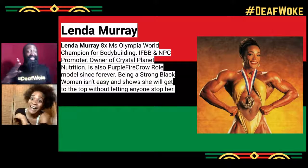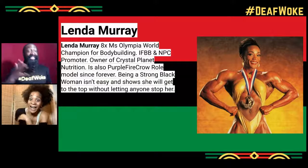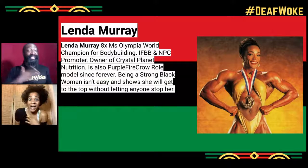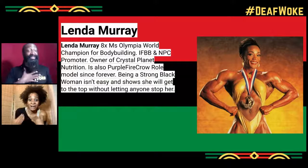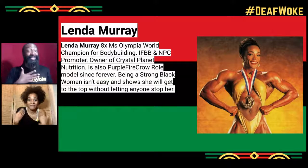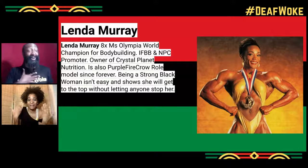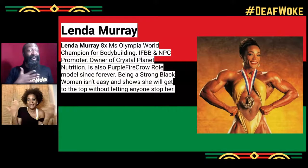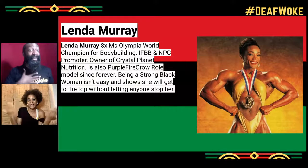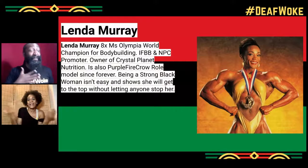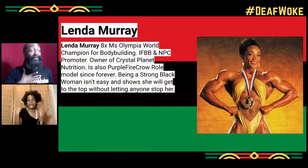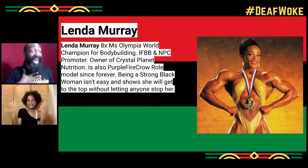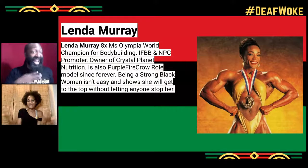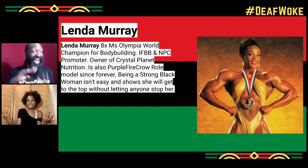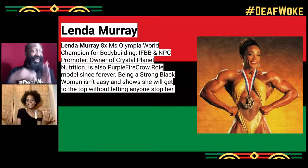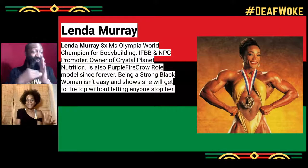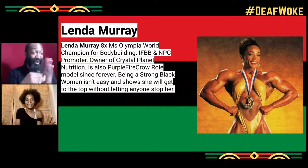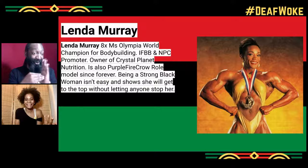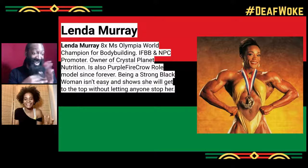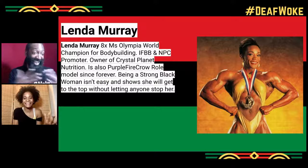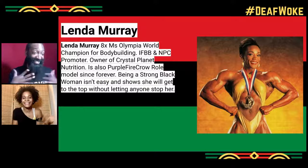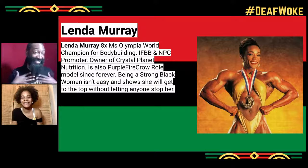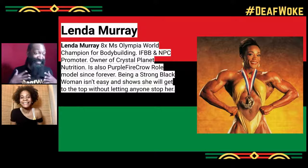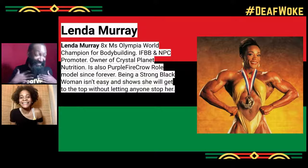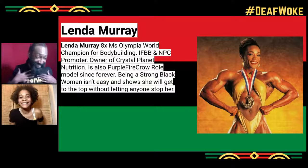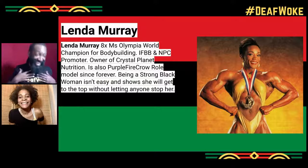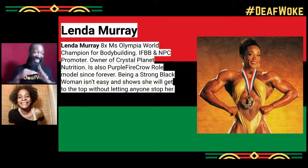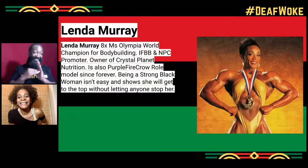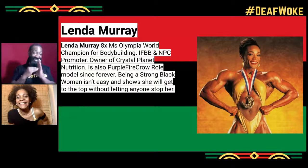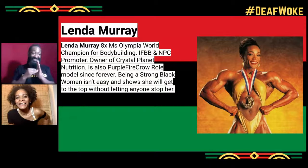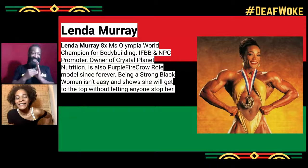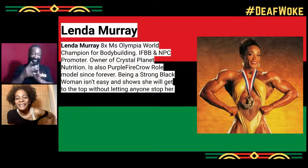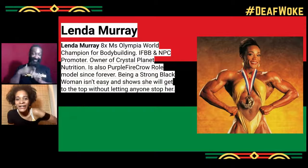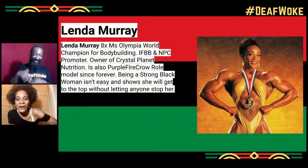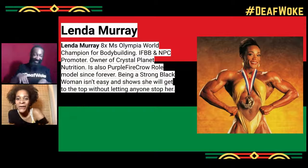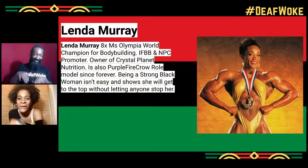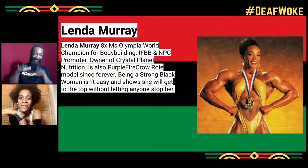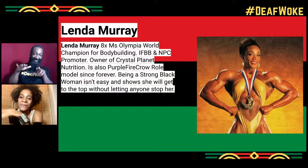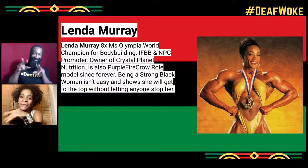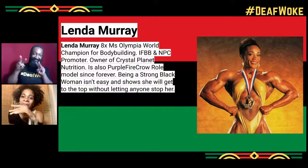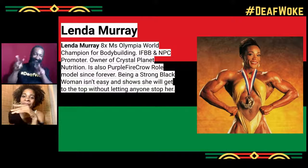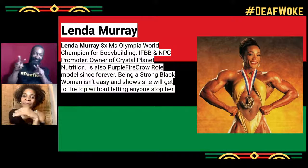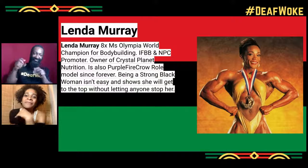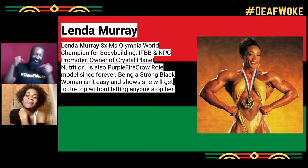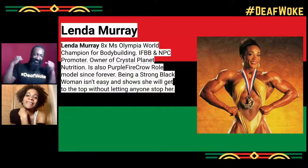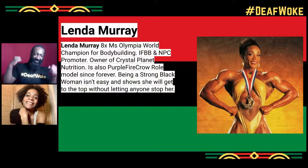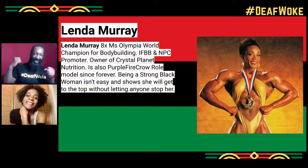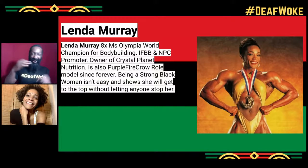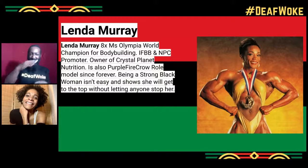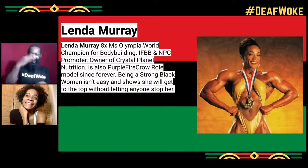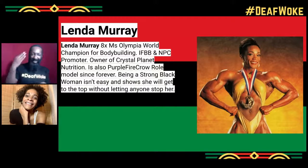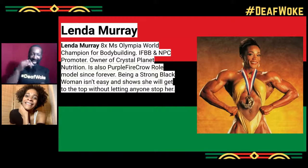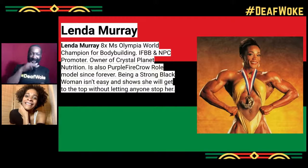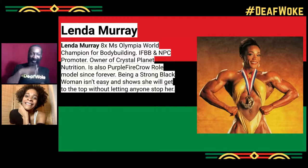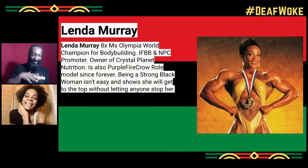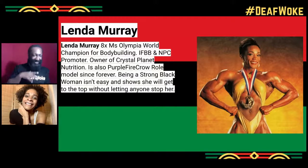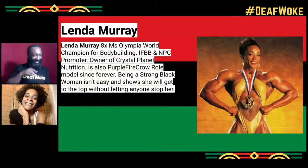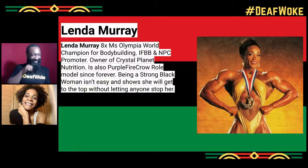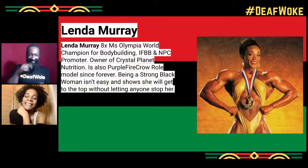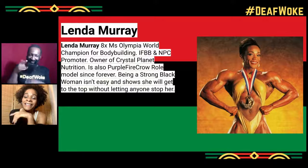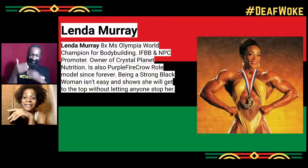Champion for bodybuilding. Yeah, I didn't know. Now that's my role model. That's who I grew